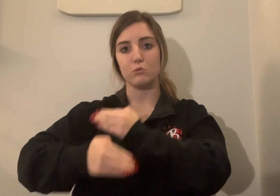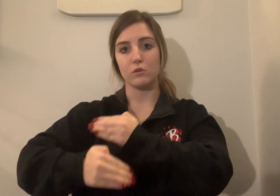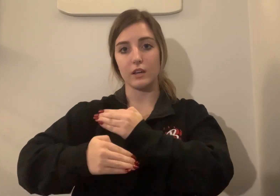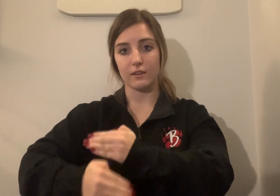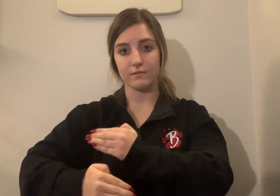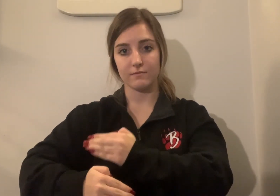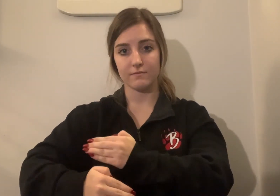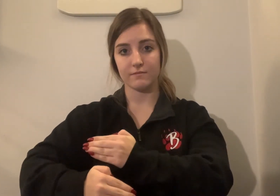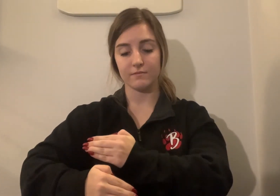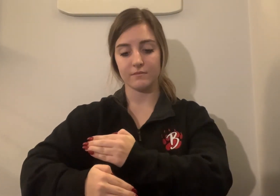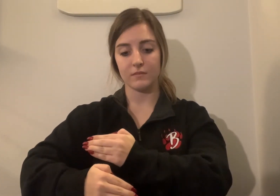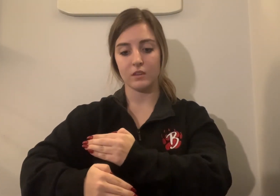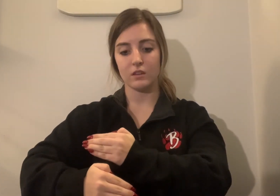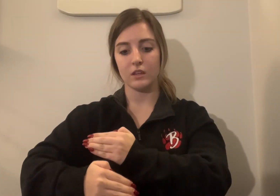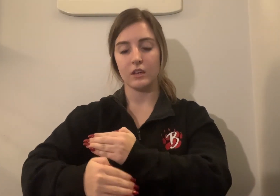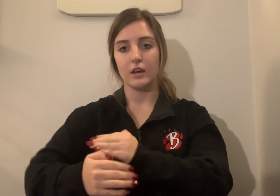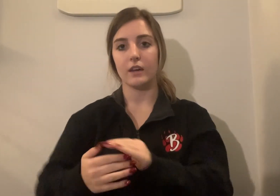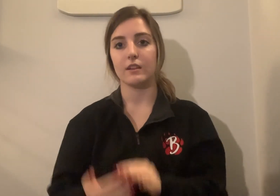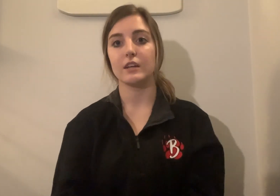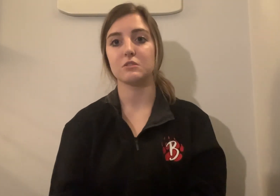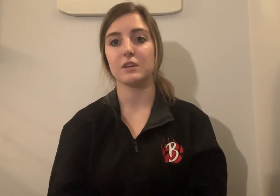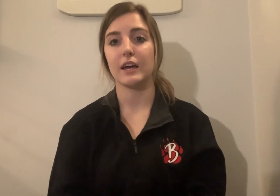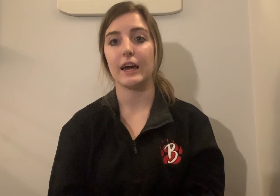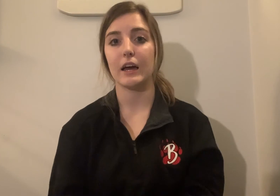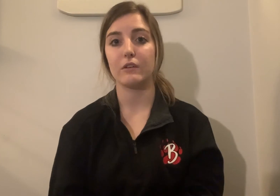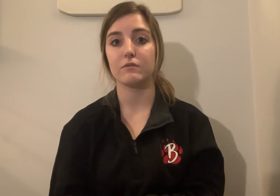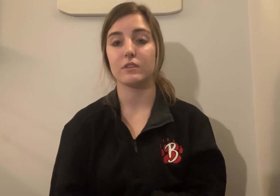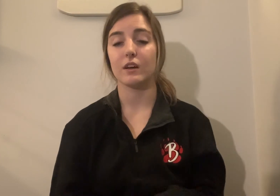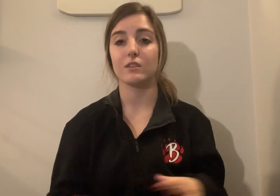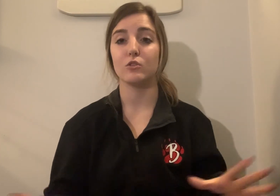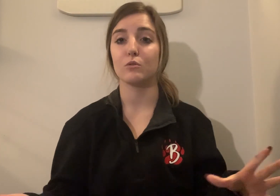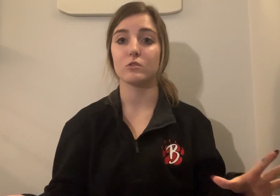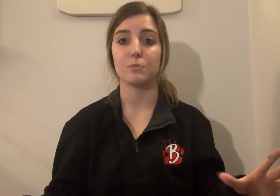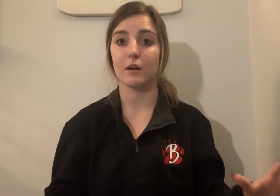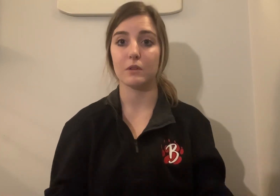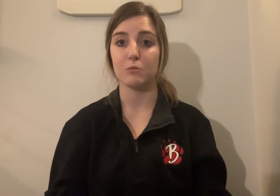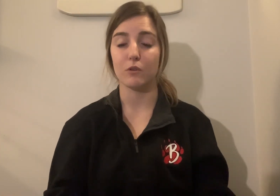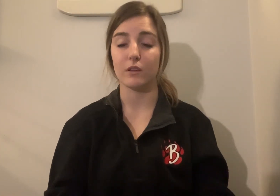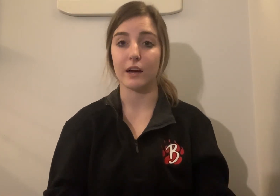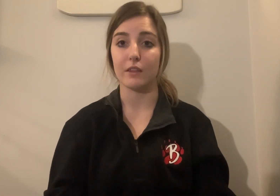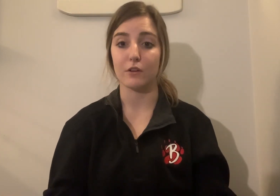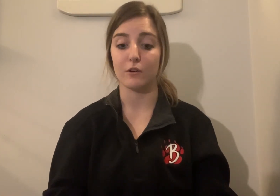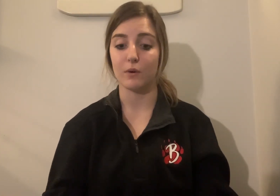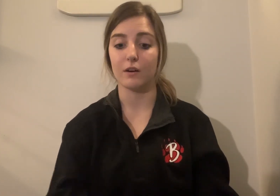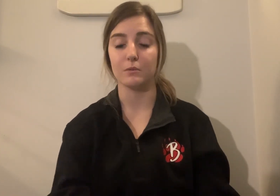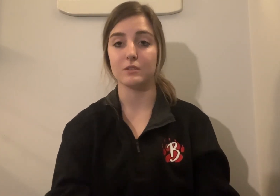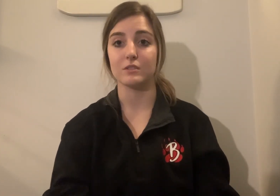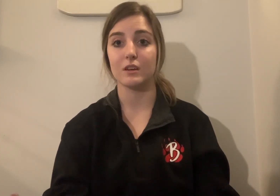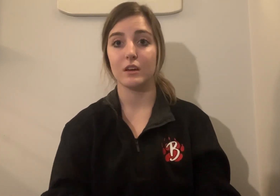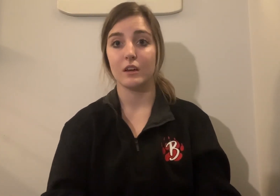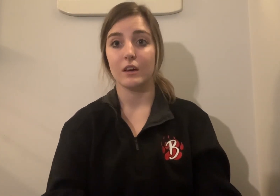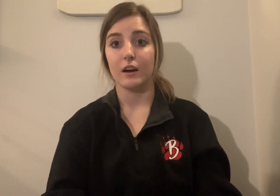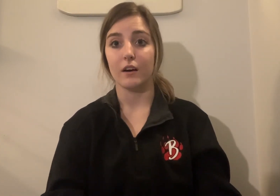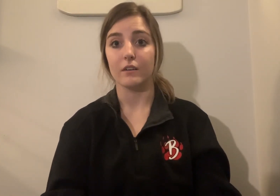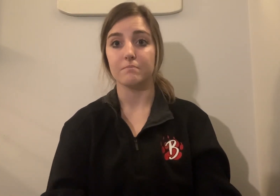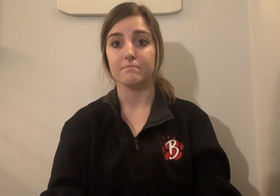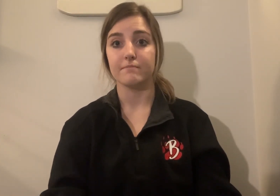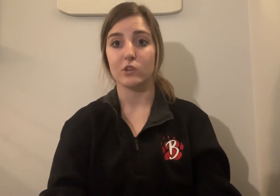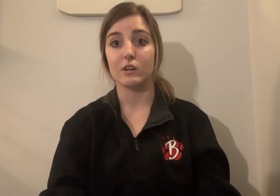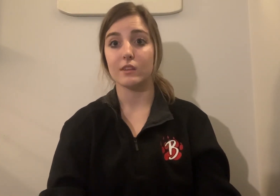Snowboarding. And the last one I have, I know there's probably more. Like, I thought while I was learning these, I